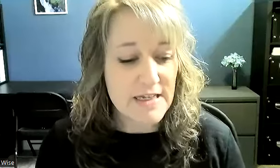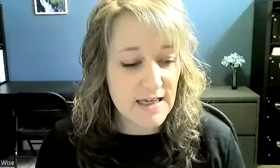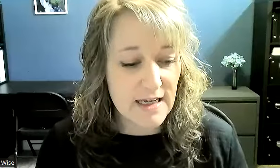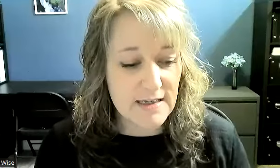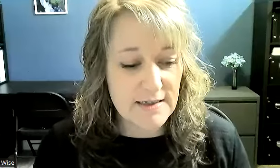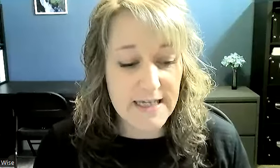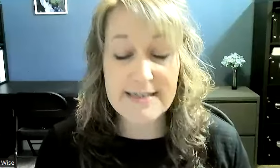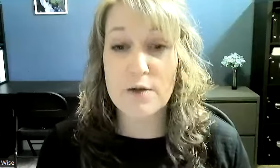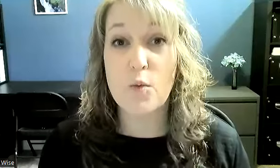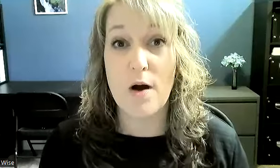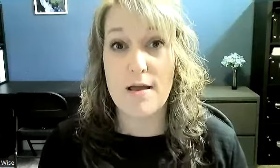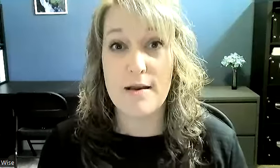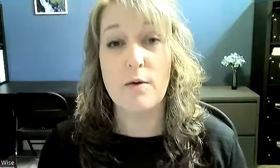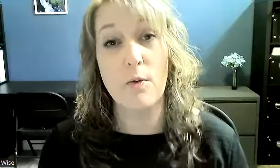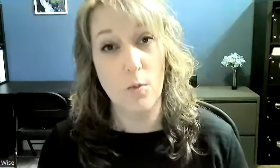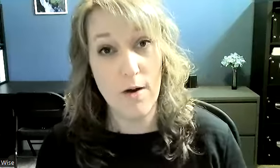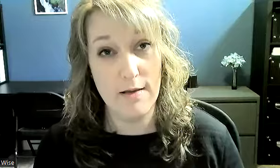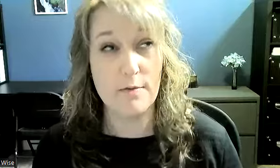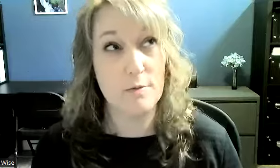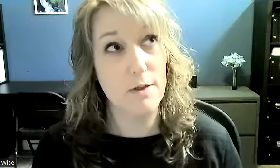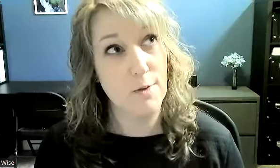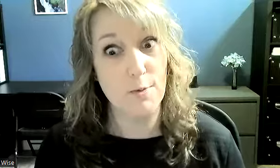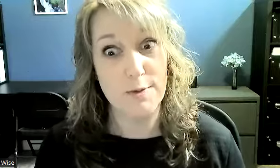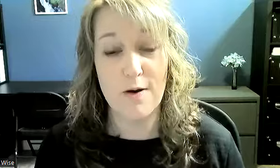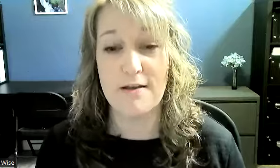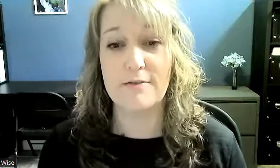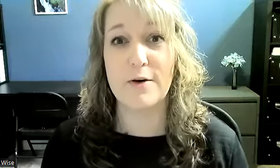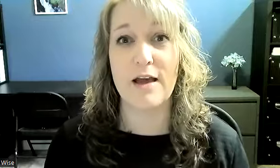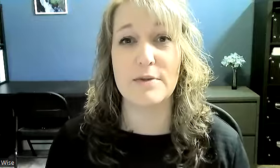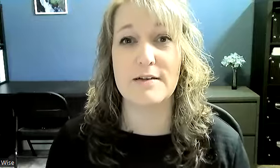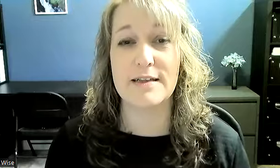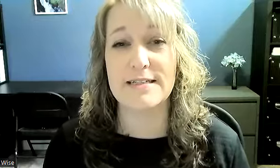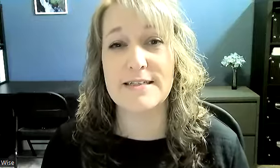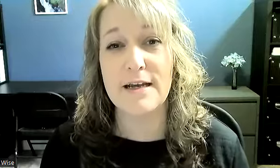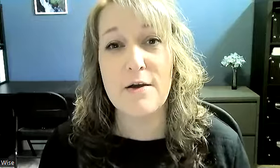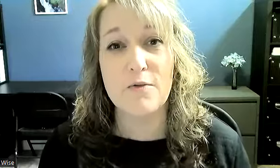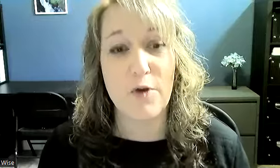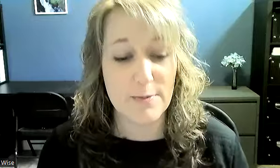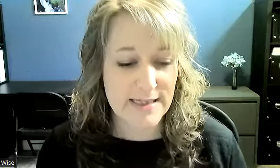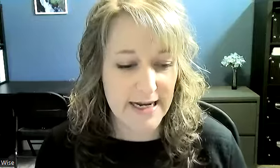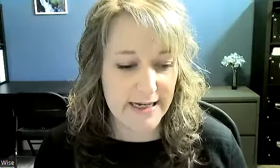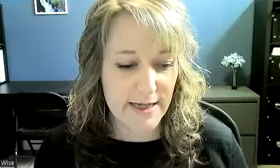This is lesson 1:1 or 1:1 vocabulary list from Signing